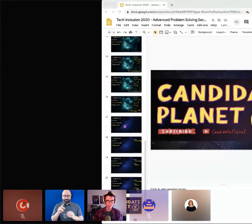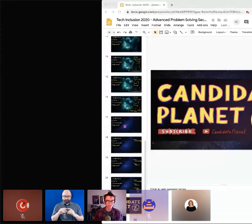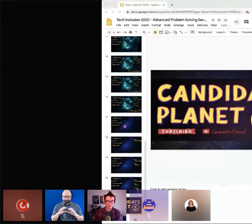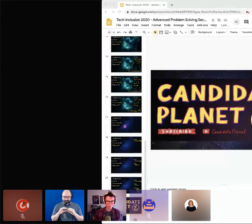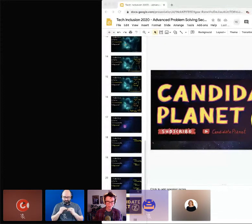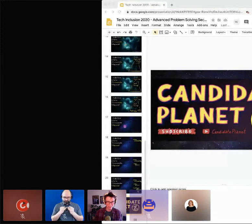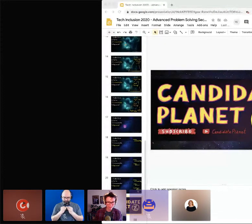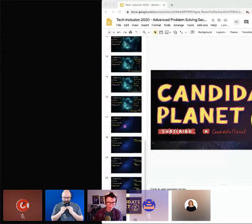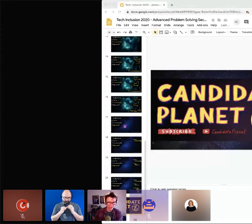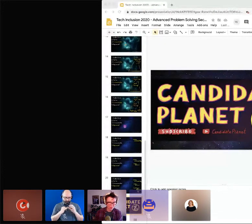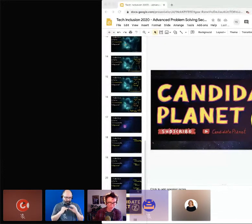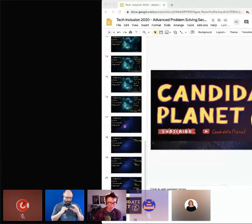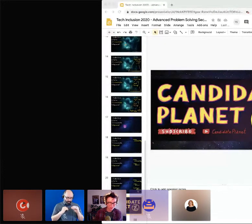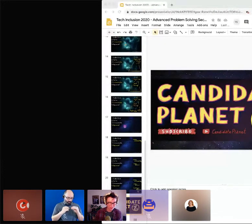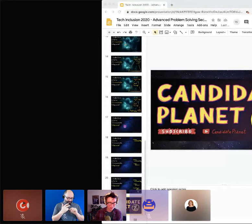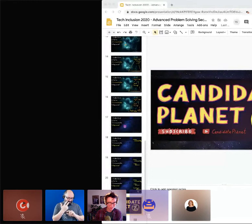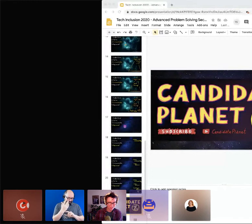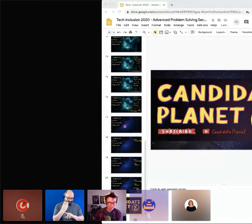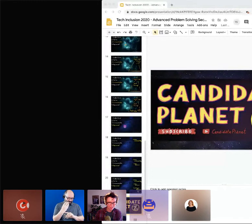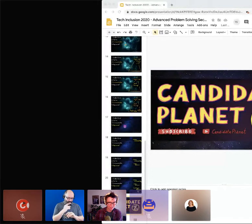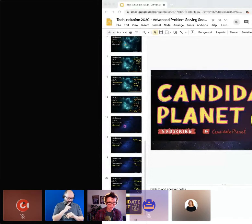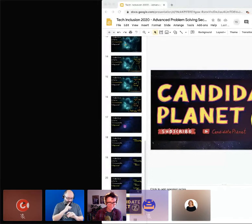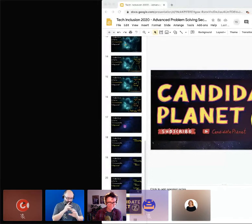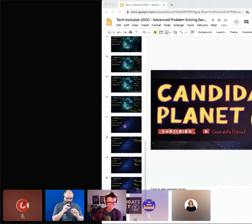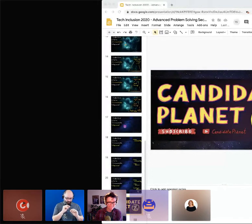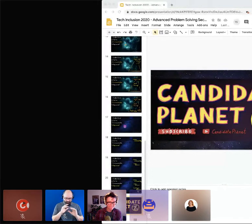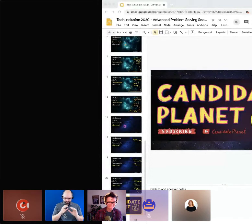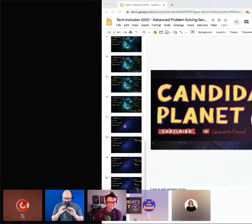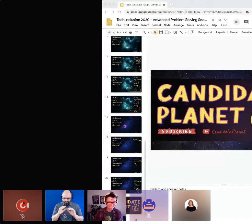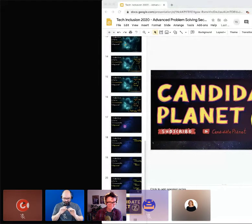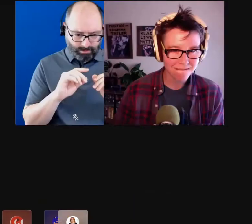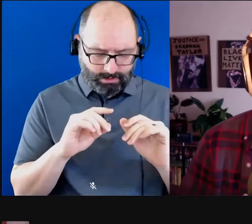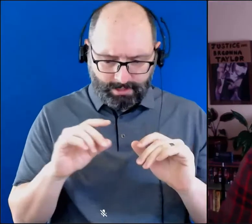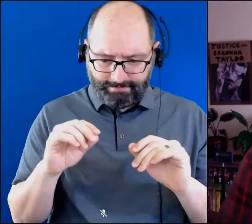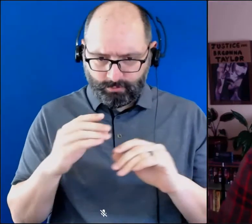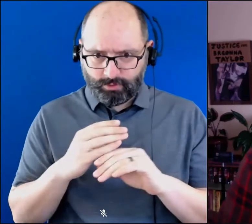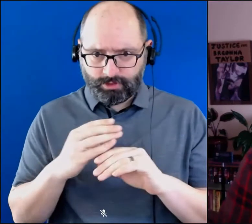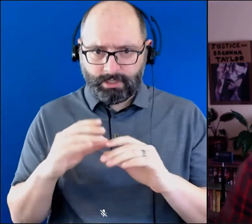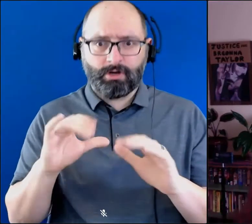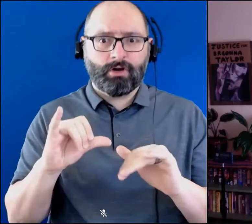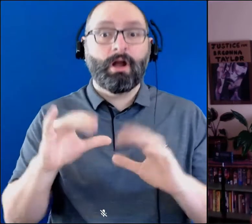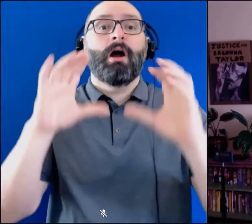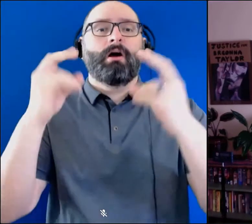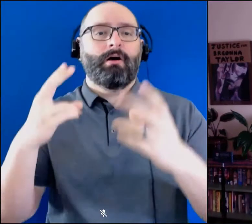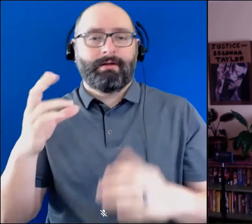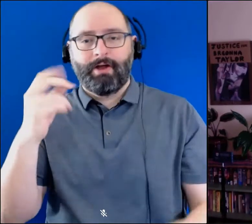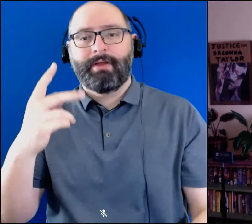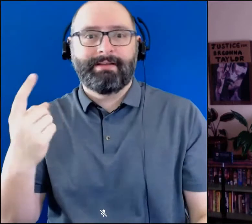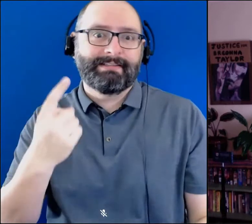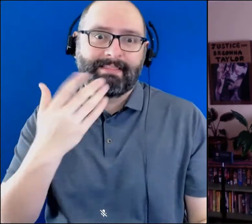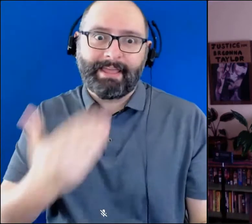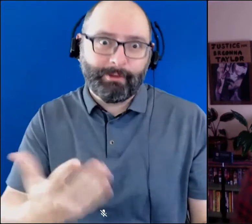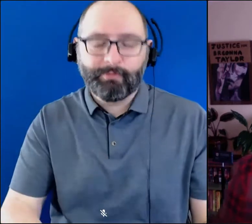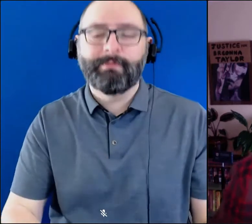Oh, sorry, I don't know why I'm like, wait, how do I do, how is this? Wait, you have to do it eventually, but yeah. There we go. Oh, Perfect. Someone figured it out for me. Thank